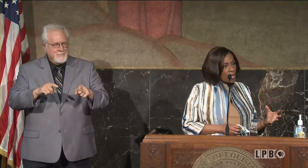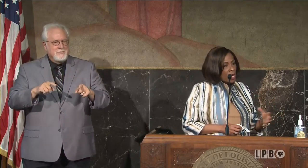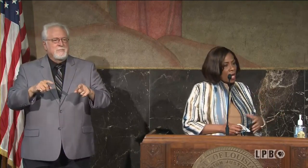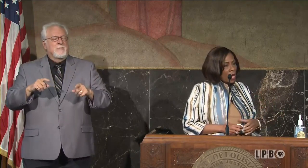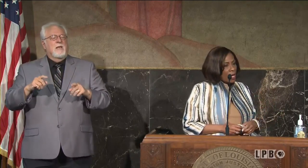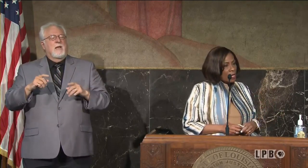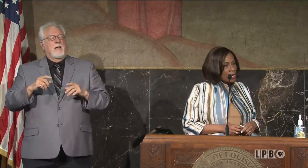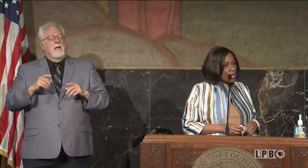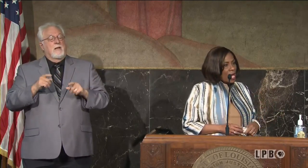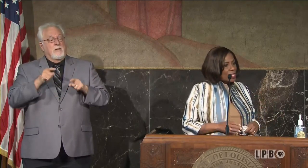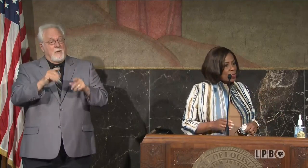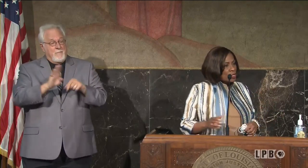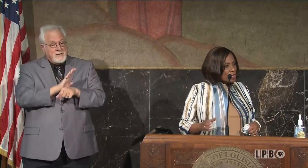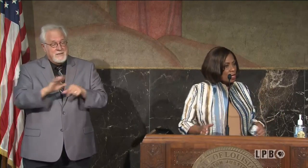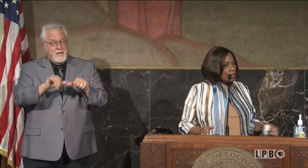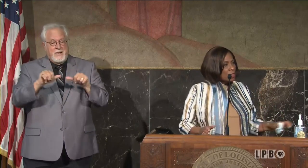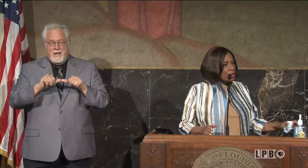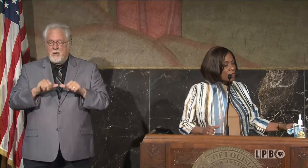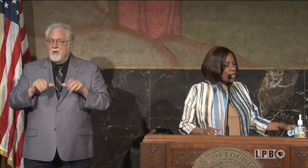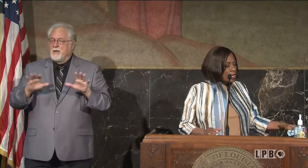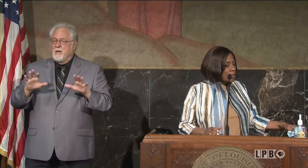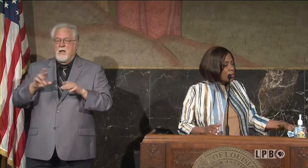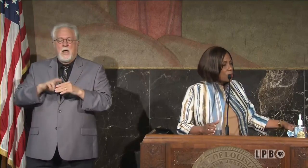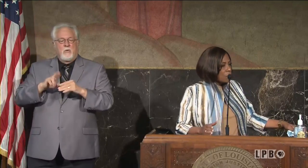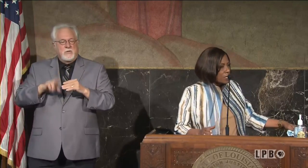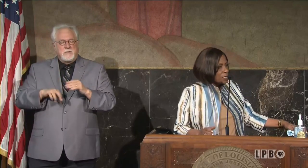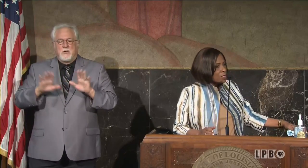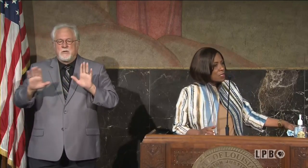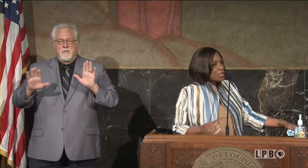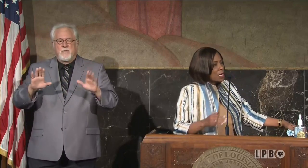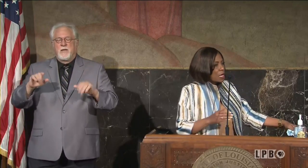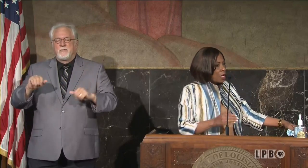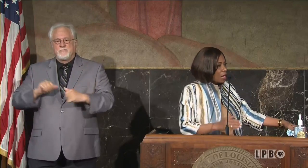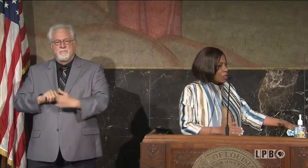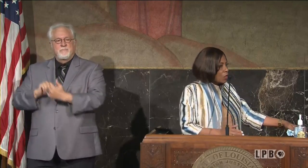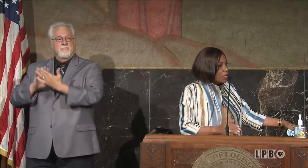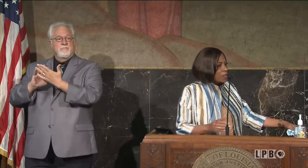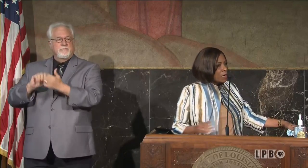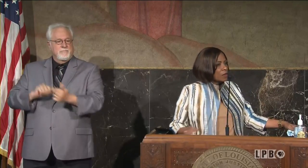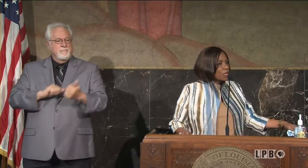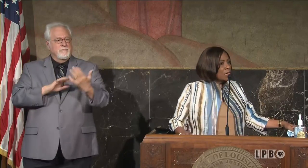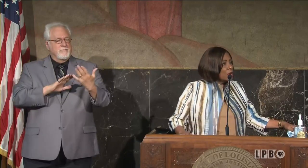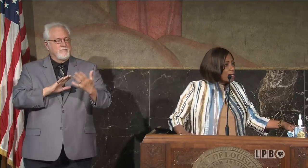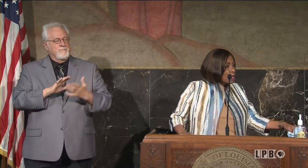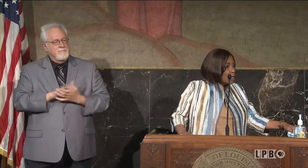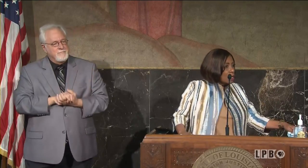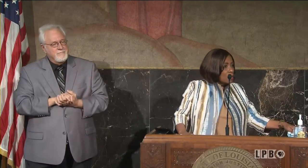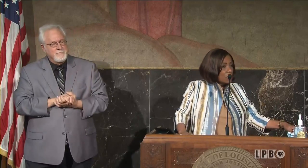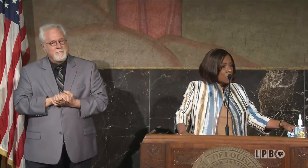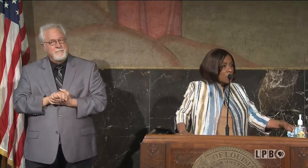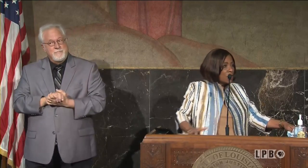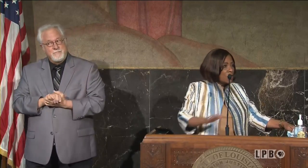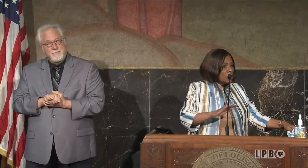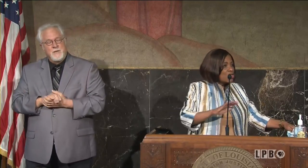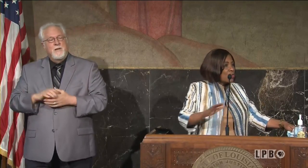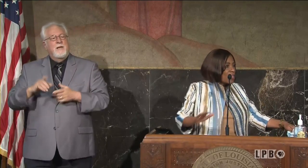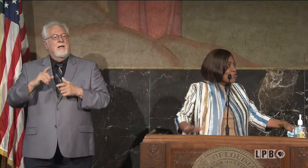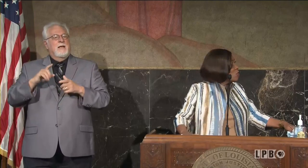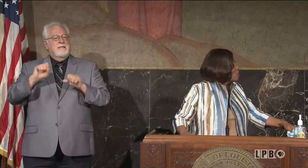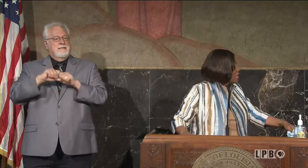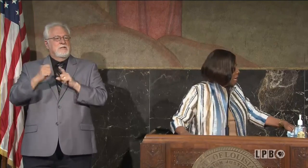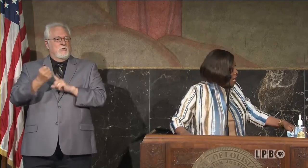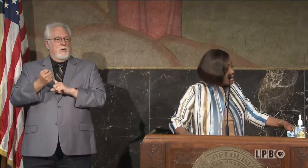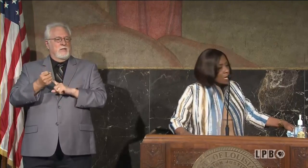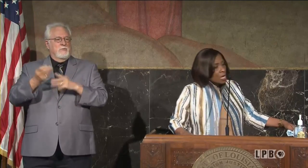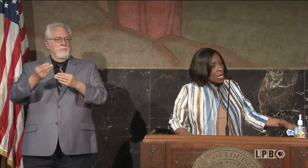area, and as a result of their presence going there, then the situation